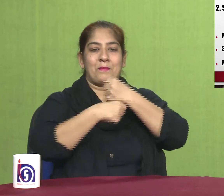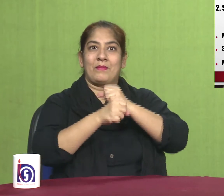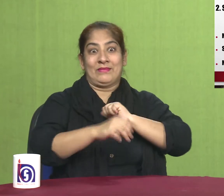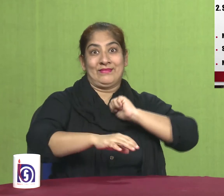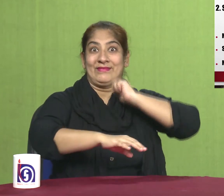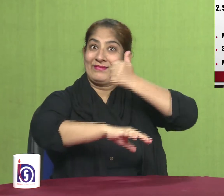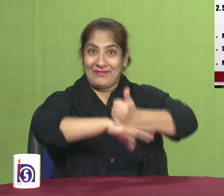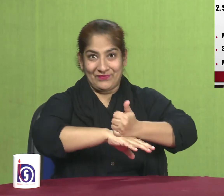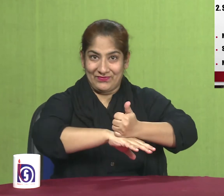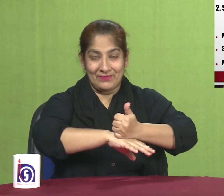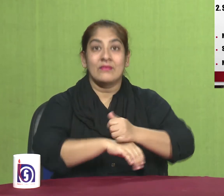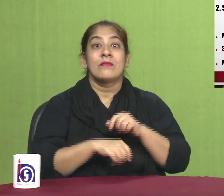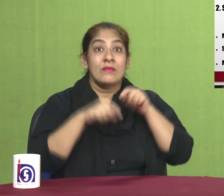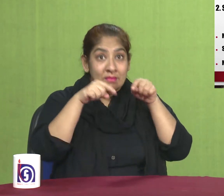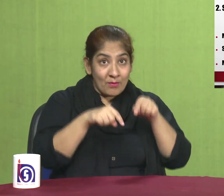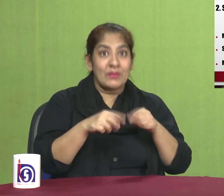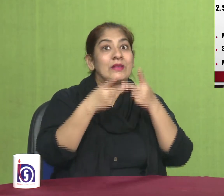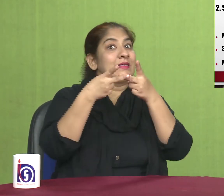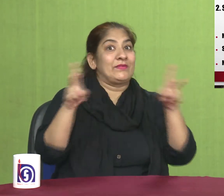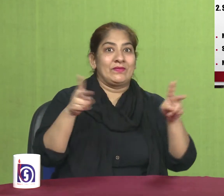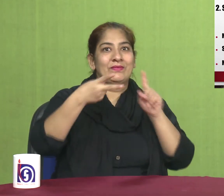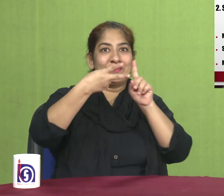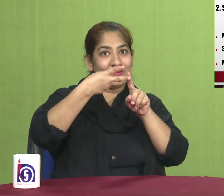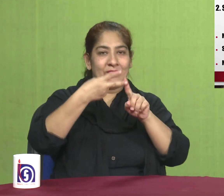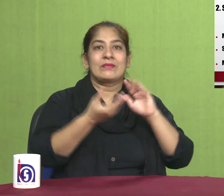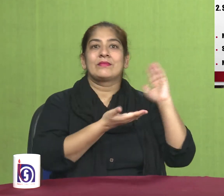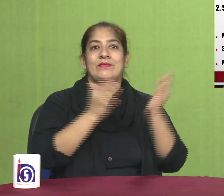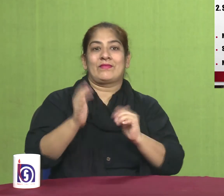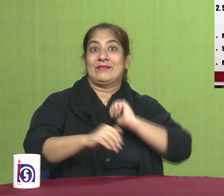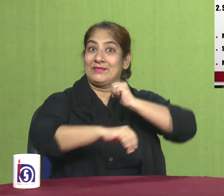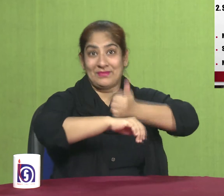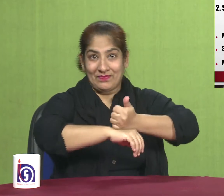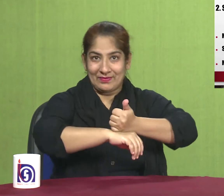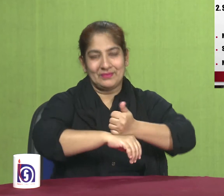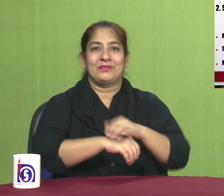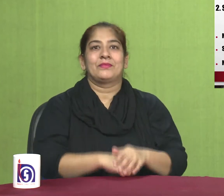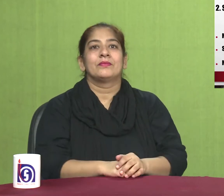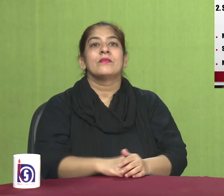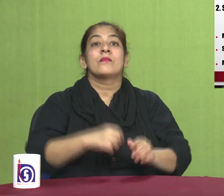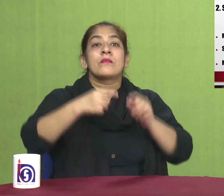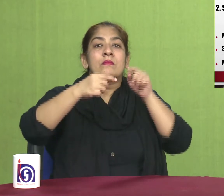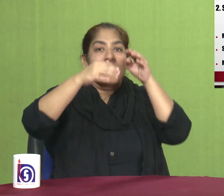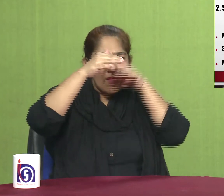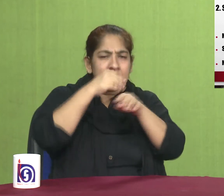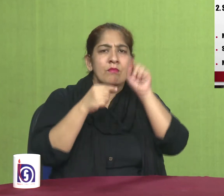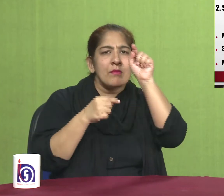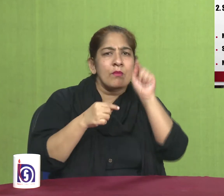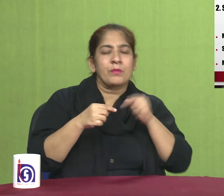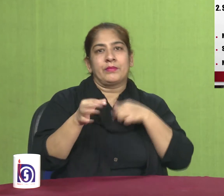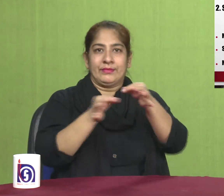Just like the previous one, that was about small business, this one is little different. Service enterprise is different. In